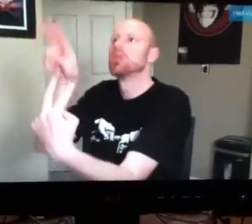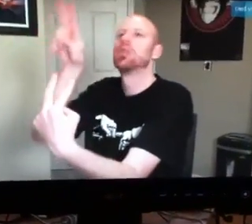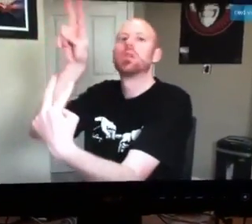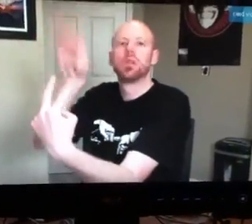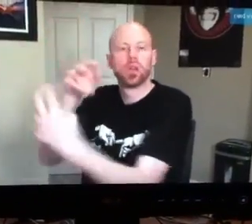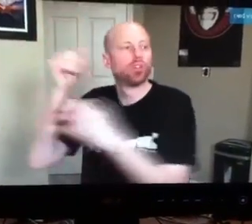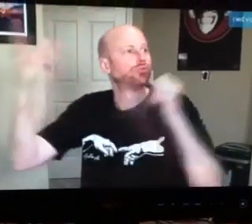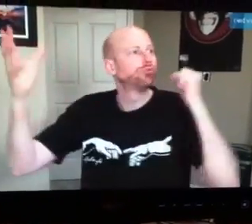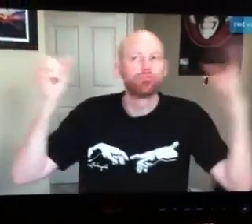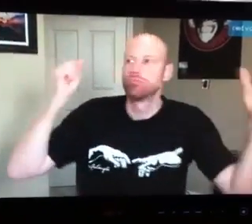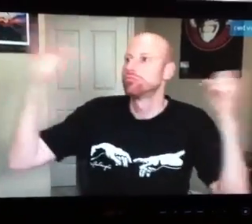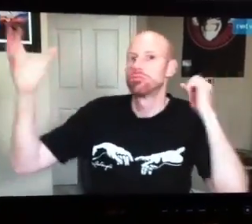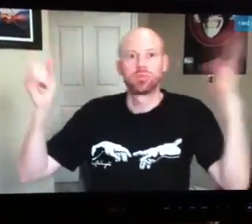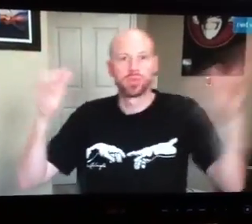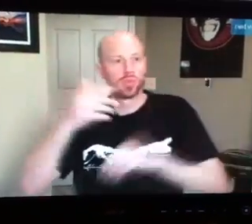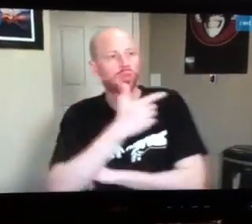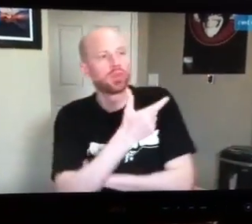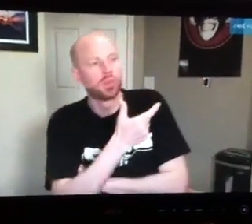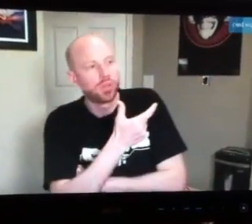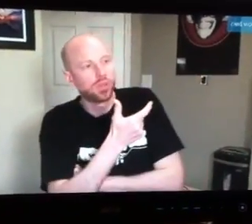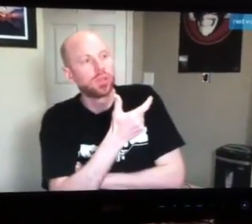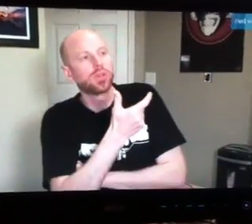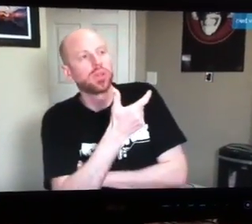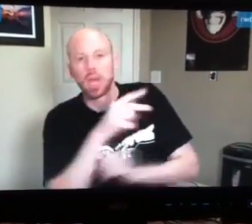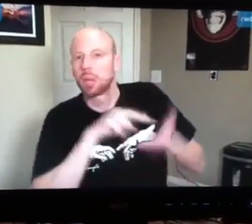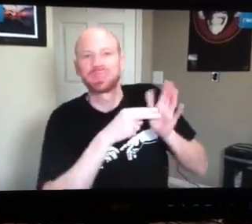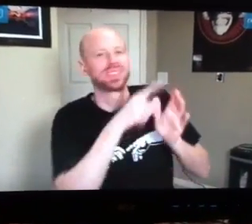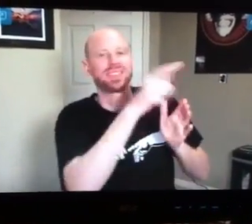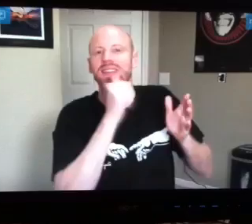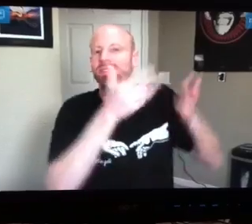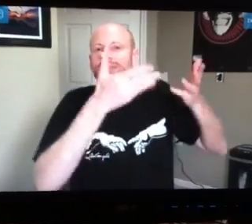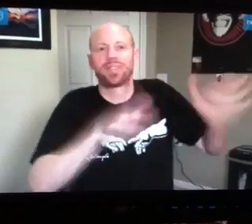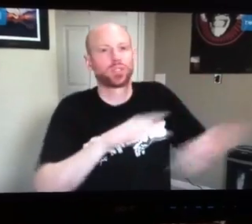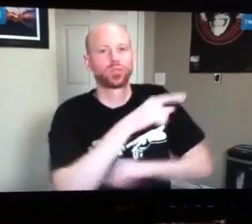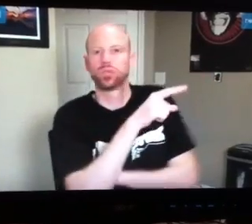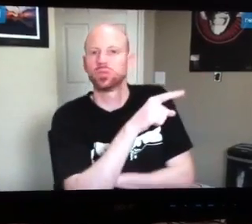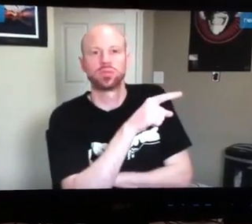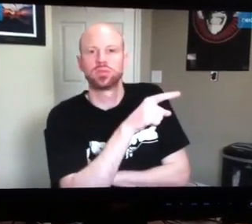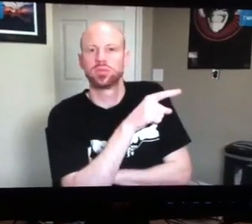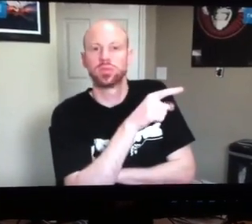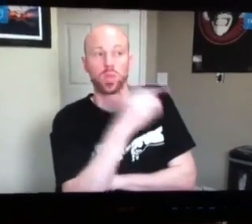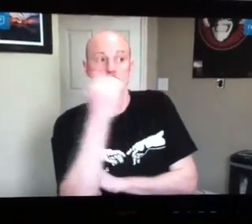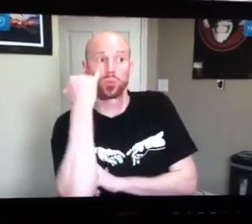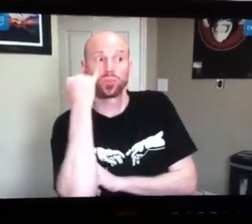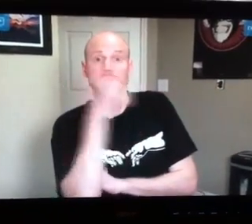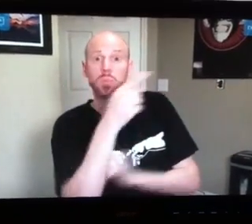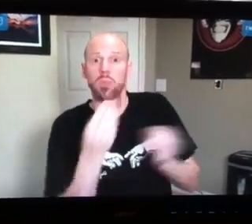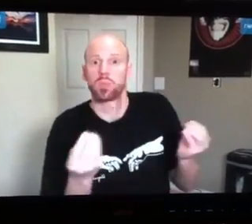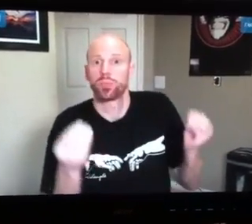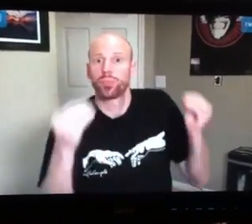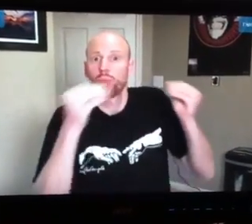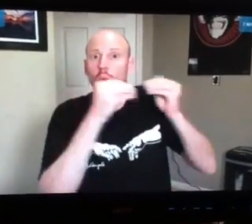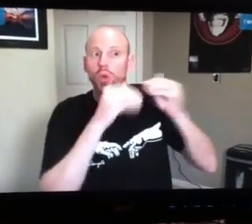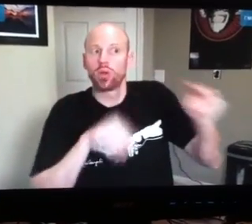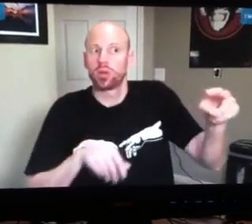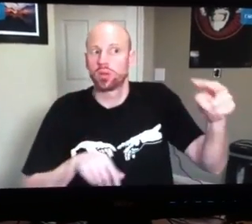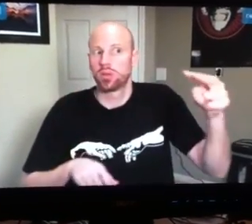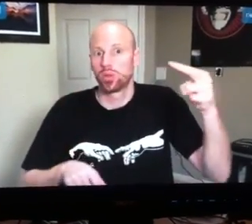signer, the listener will know by the signer's eye gaze that they're not finished talking yet because they're looking around. They're